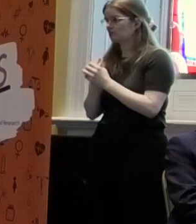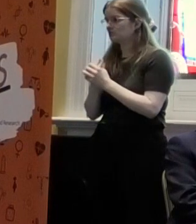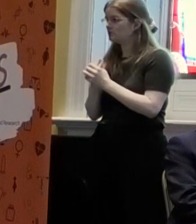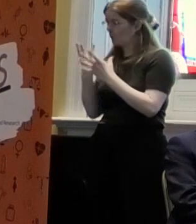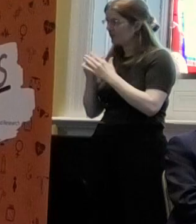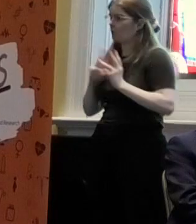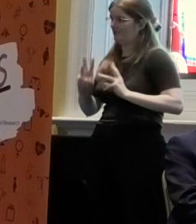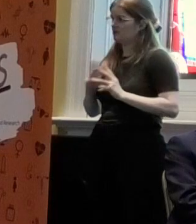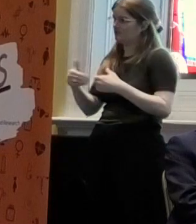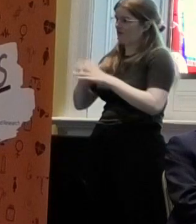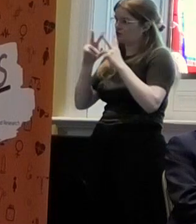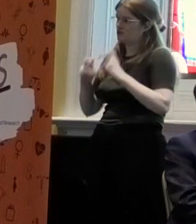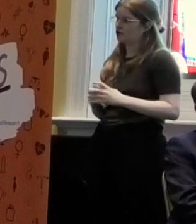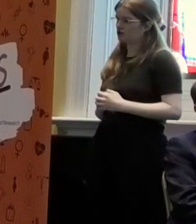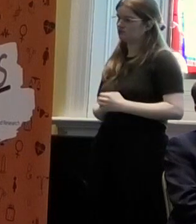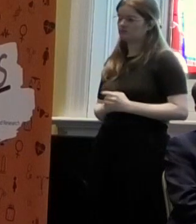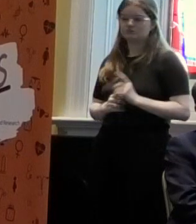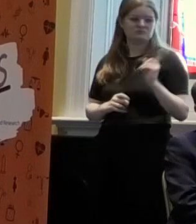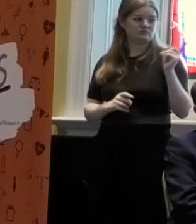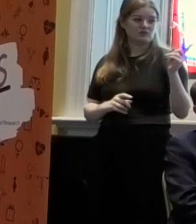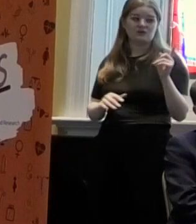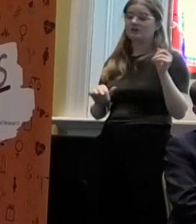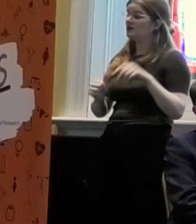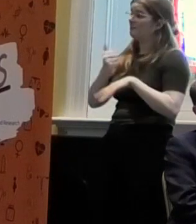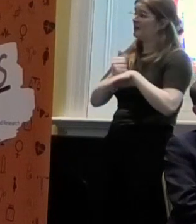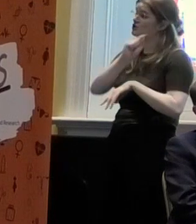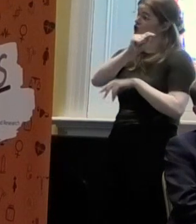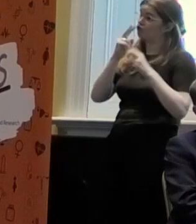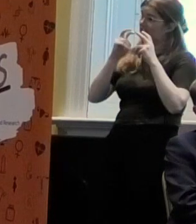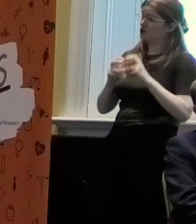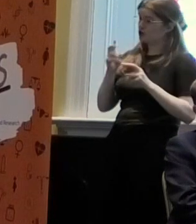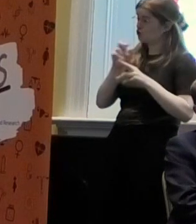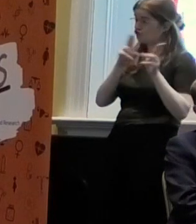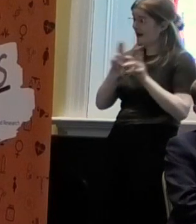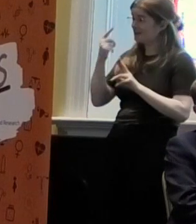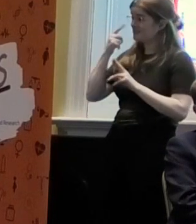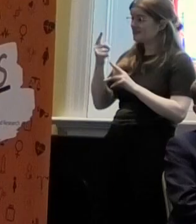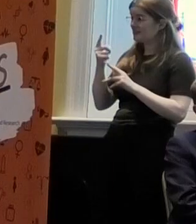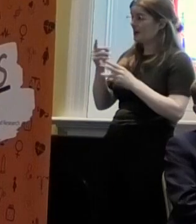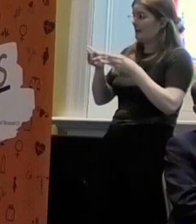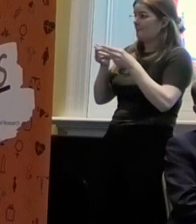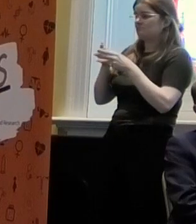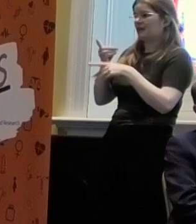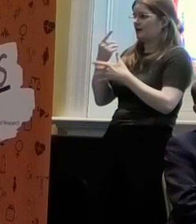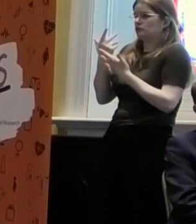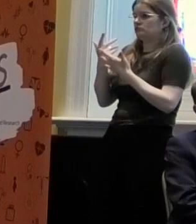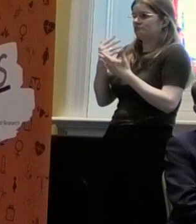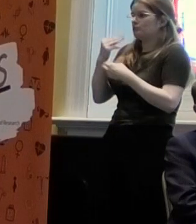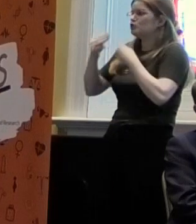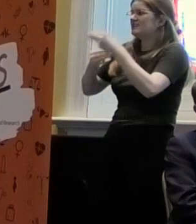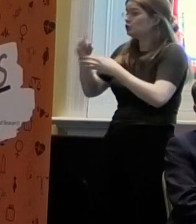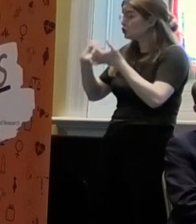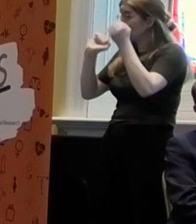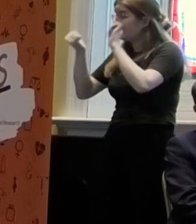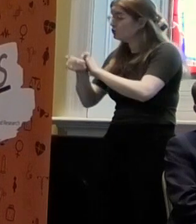take part, and we really saw that. And on the basis of your research, Jen, are you seeing practices changing now in how we prevent